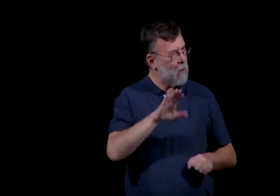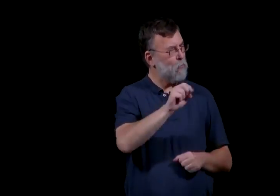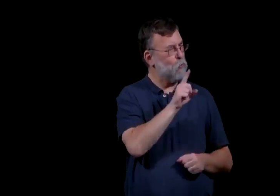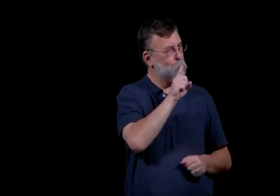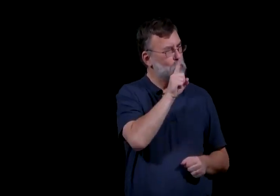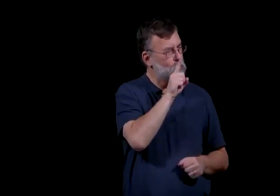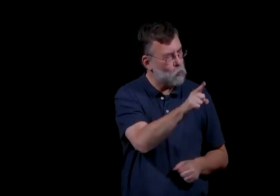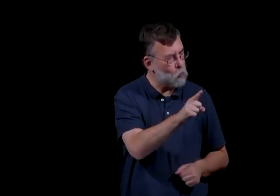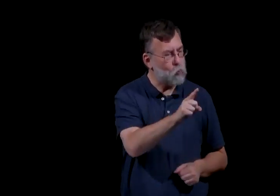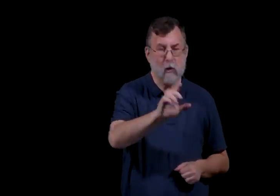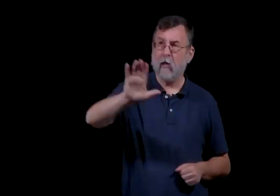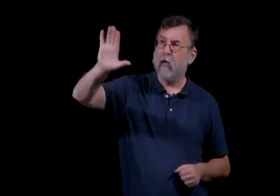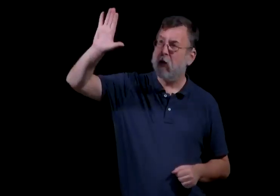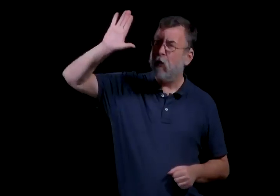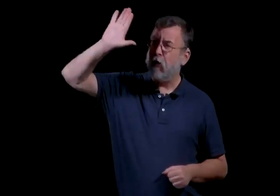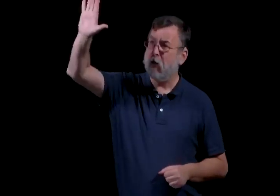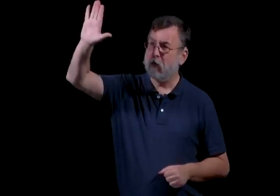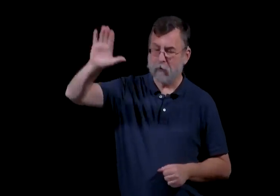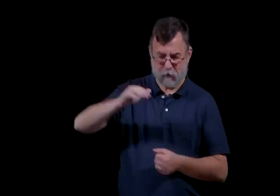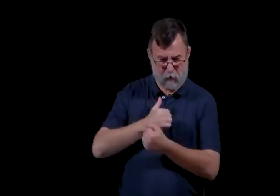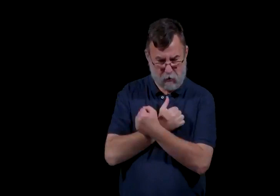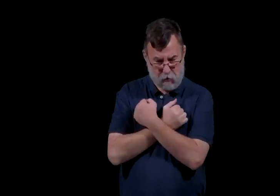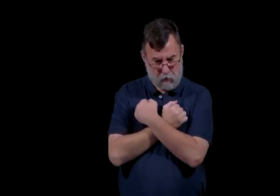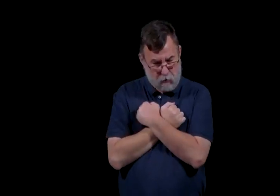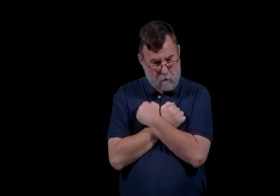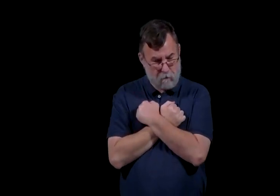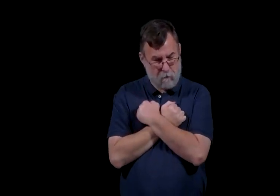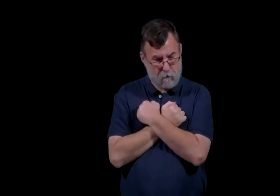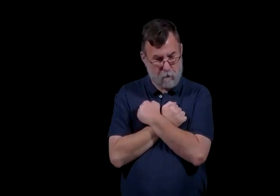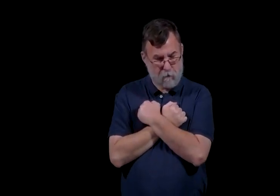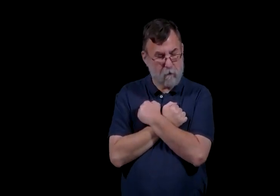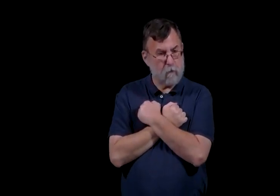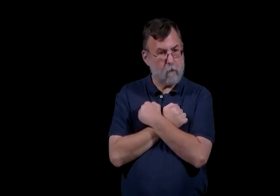So we can be sure of His love